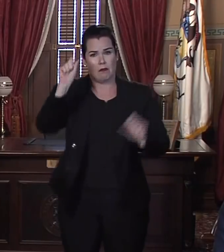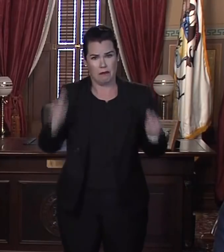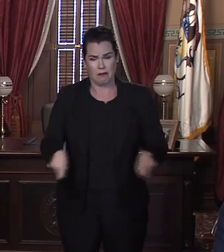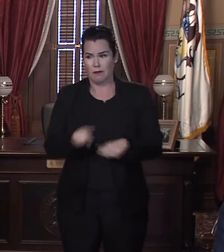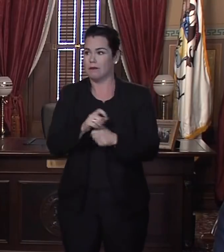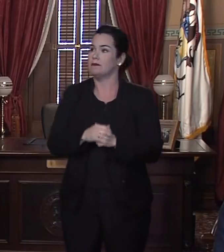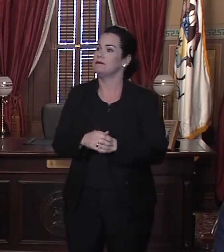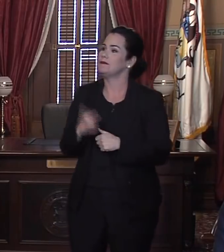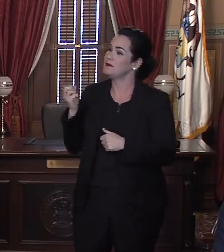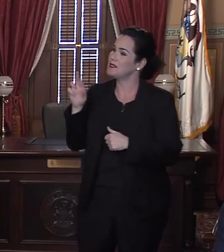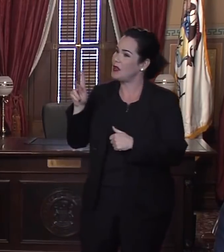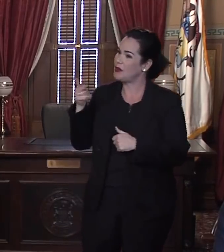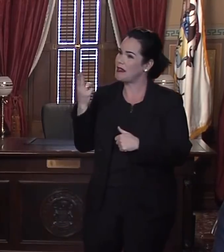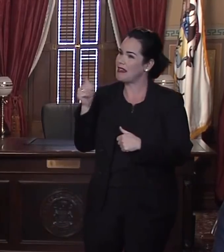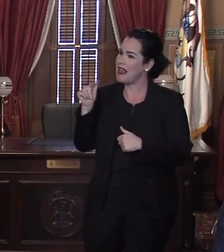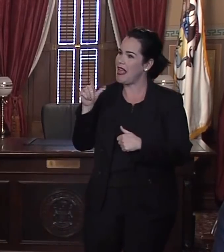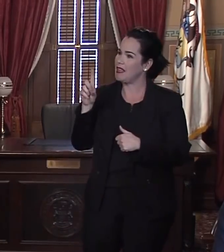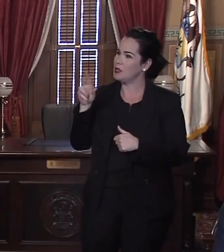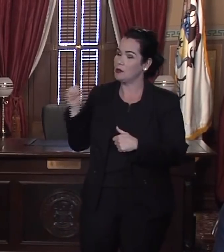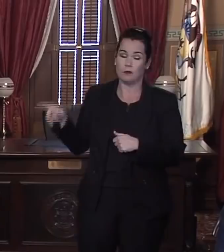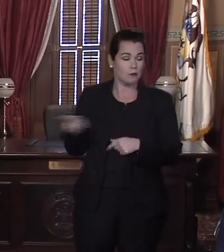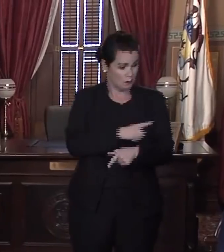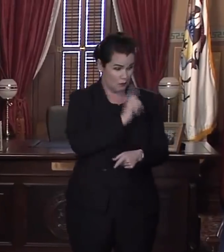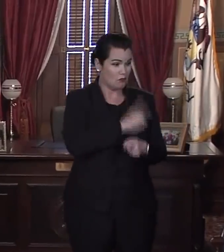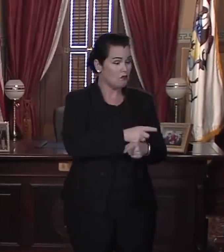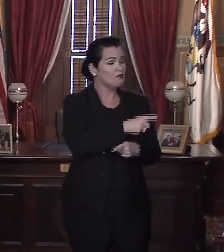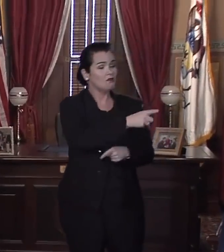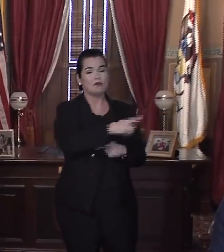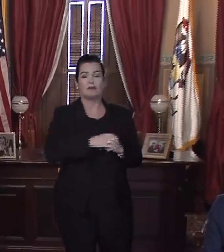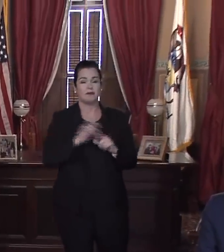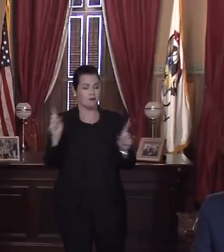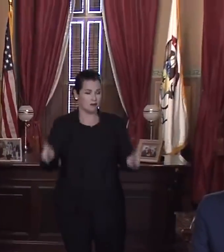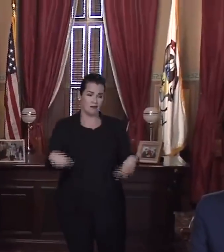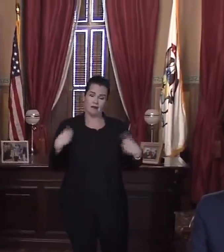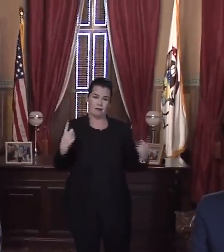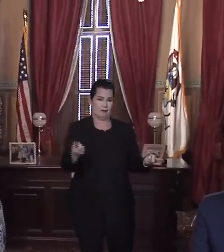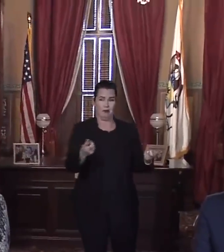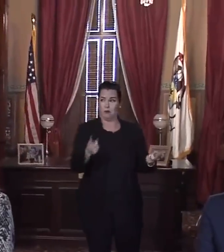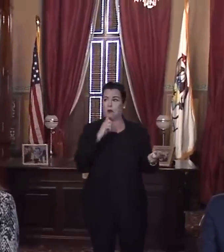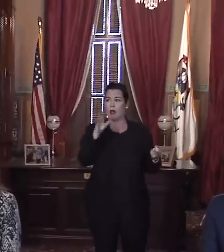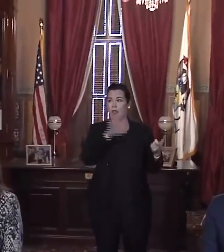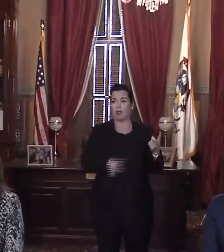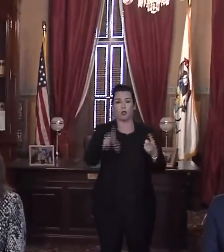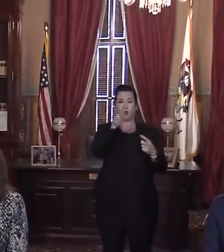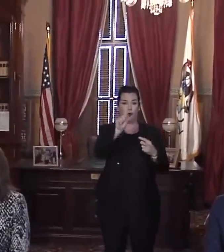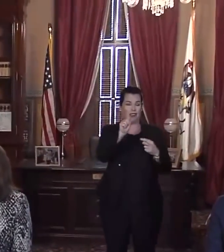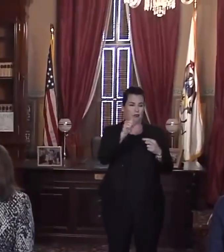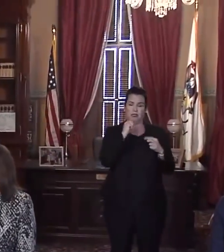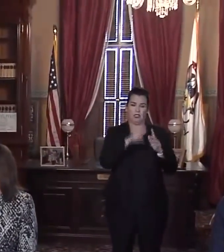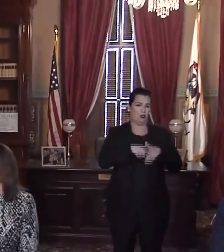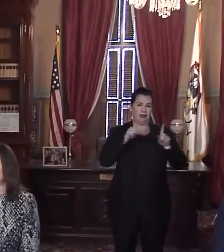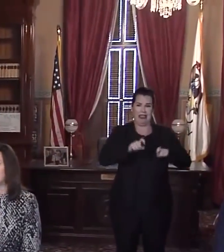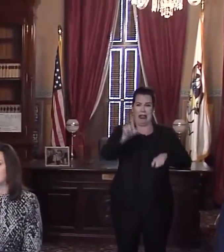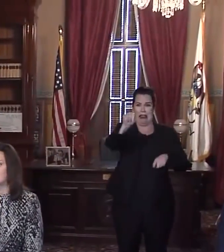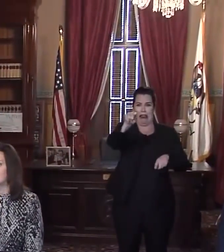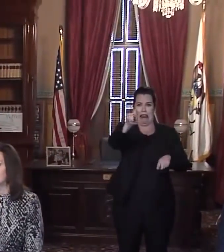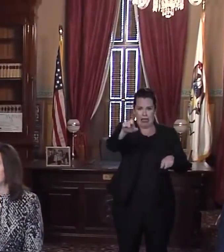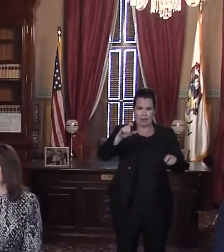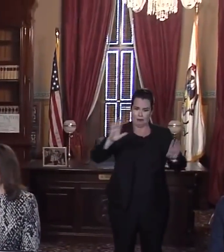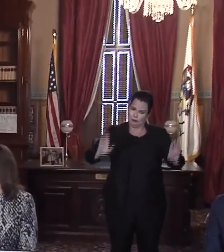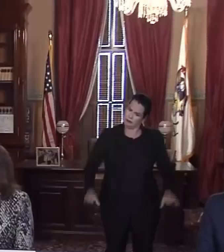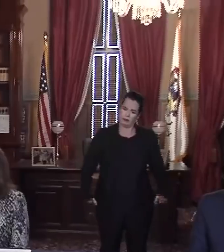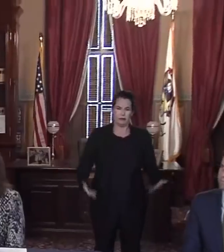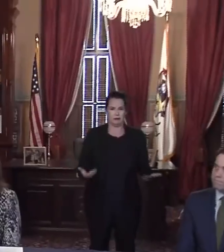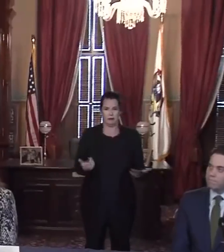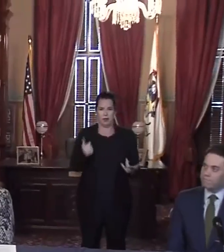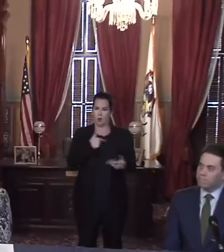Dr. Khaldun? Yes, so you're absolutely right. We have been saying from the beginning, as a country, we were late with testing, and absolutely, we've been working hard to